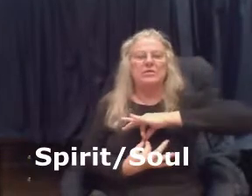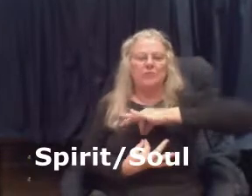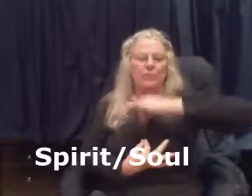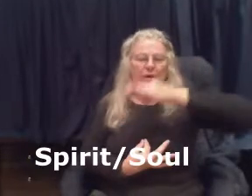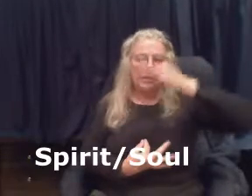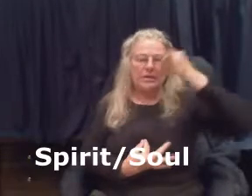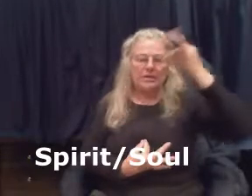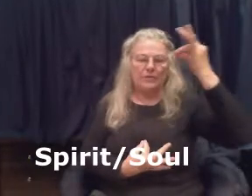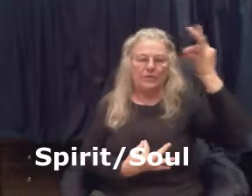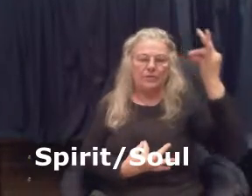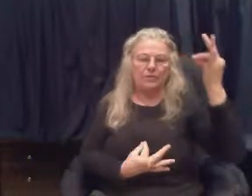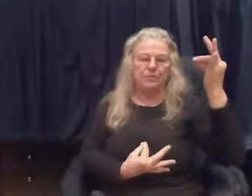Spirit.